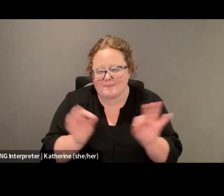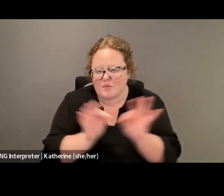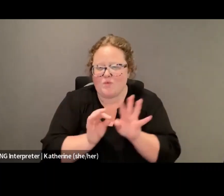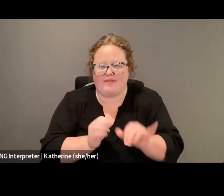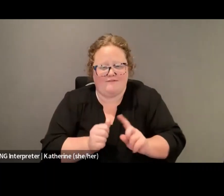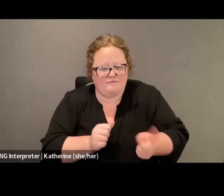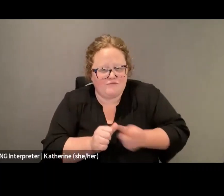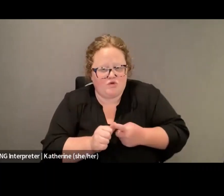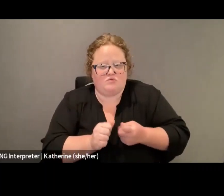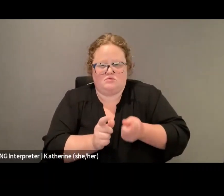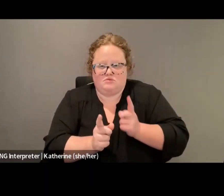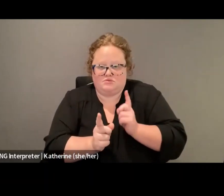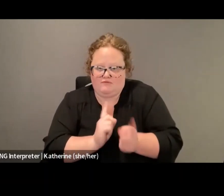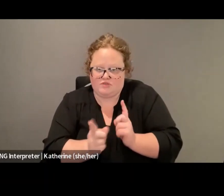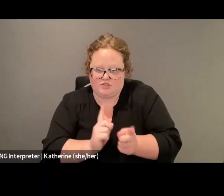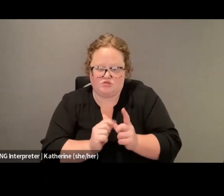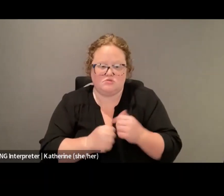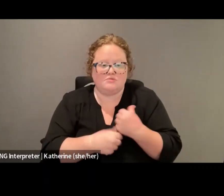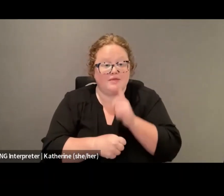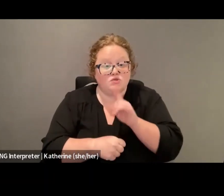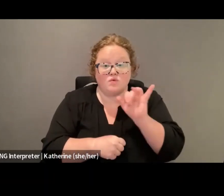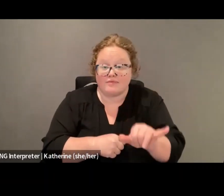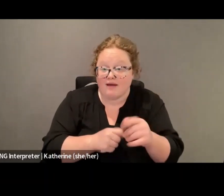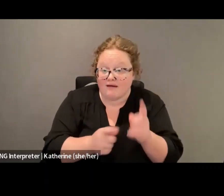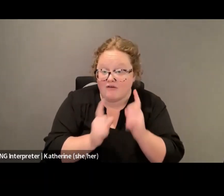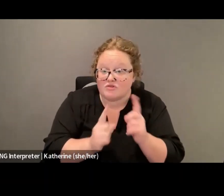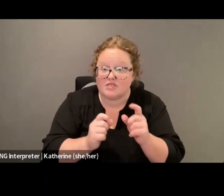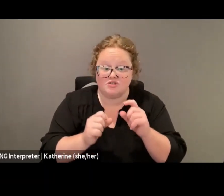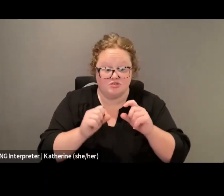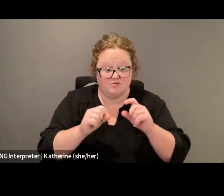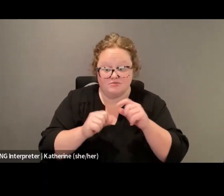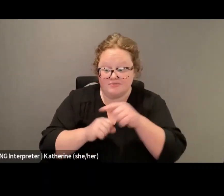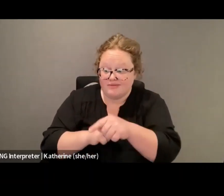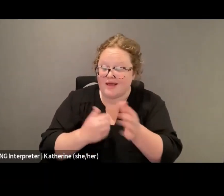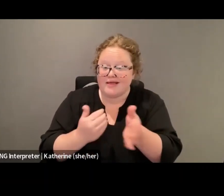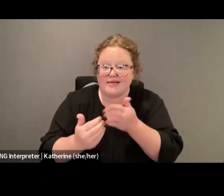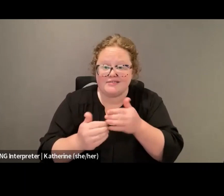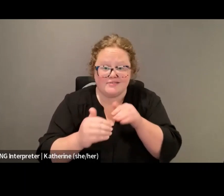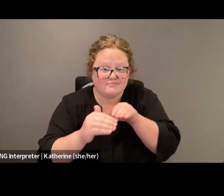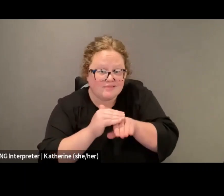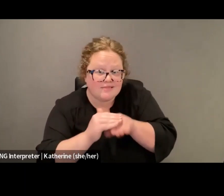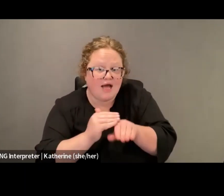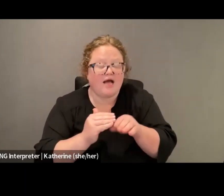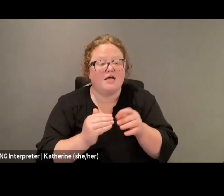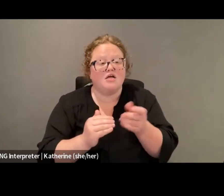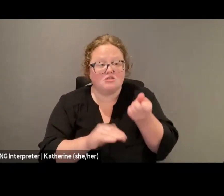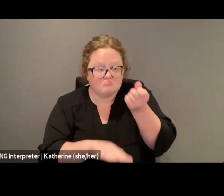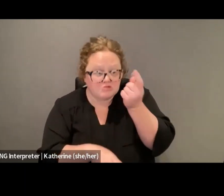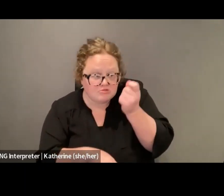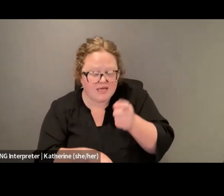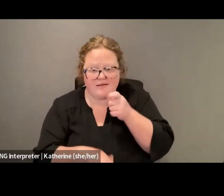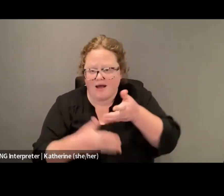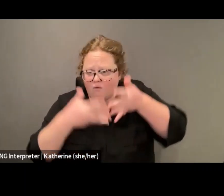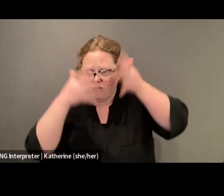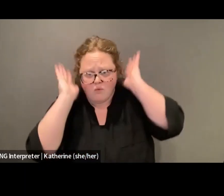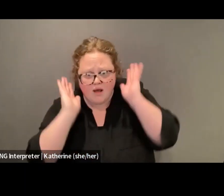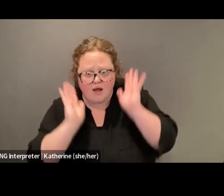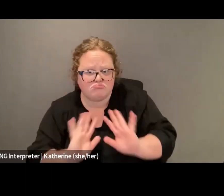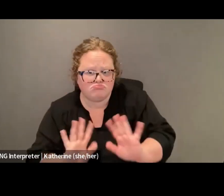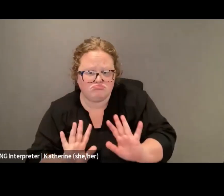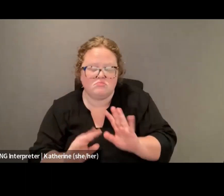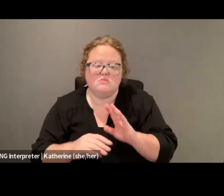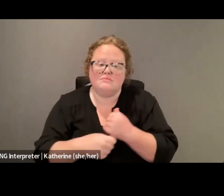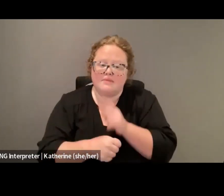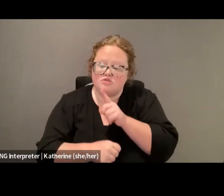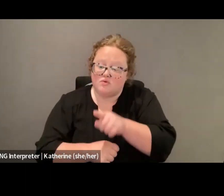that conversation is accessible for folks, it's not overwhelming, that people can get their questions answered, and that they